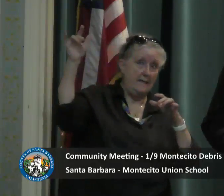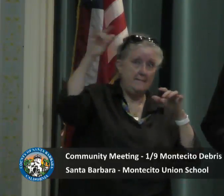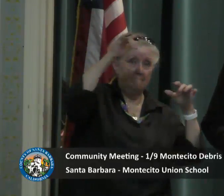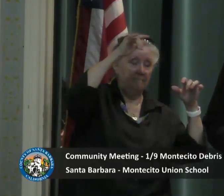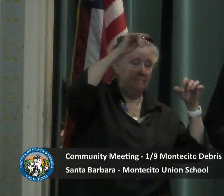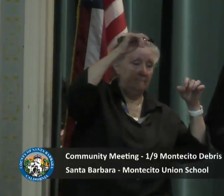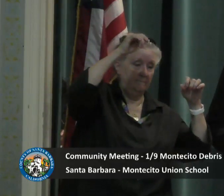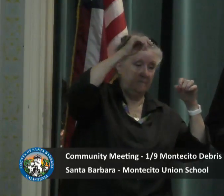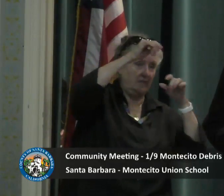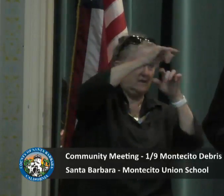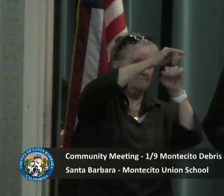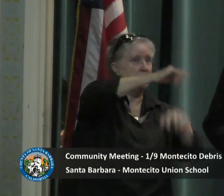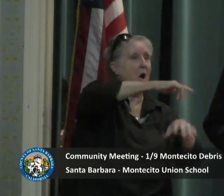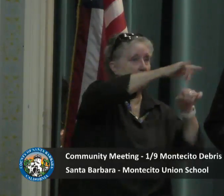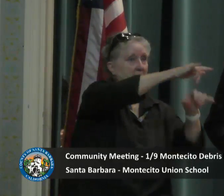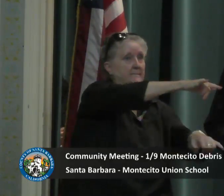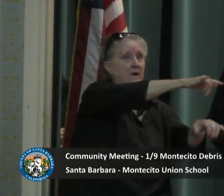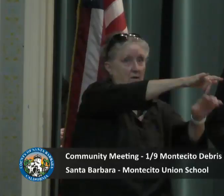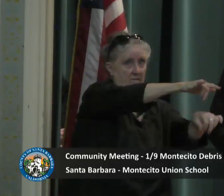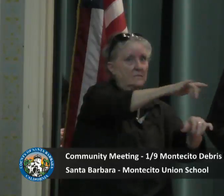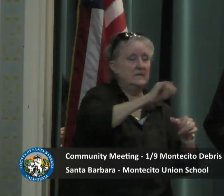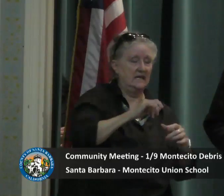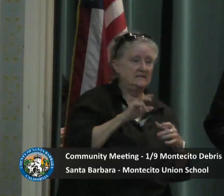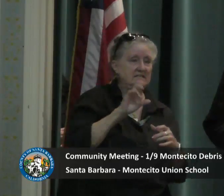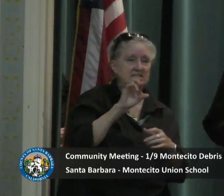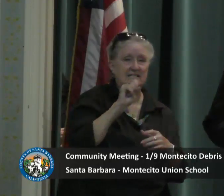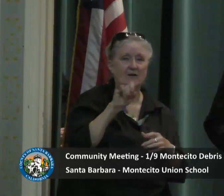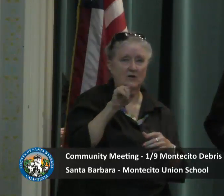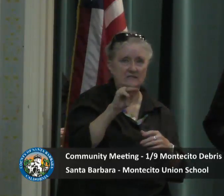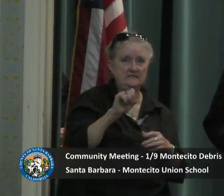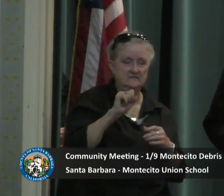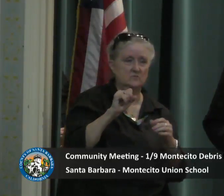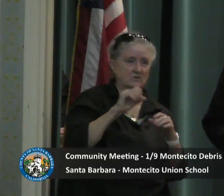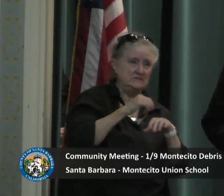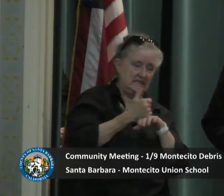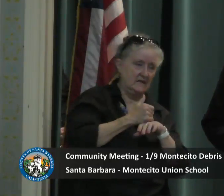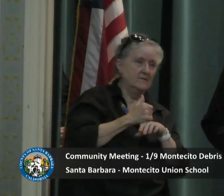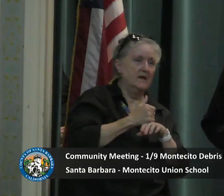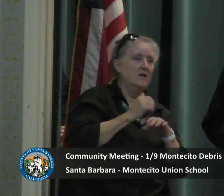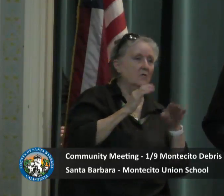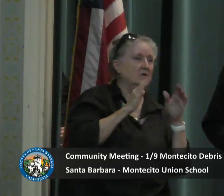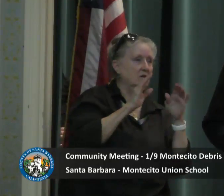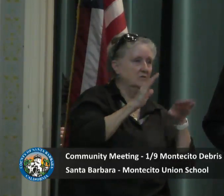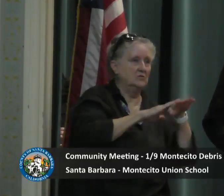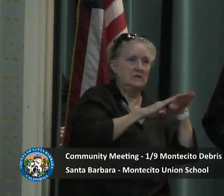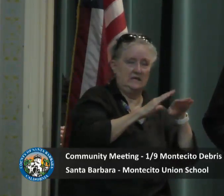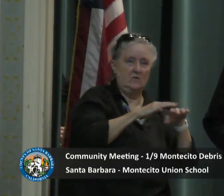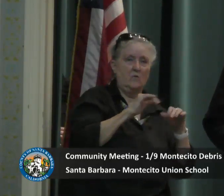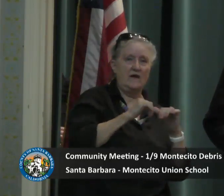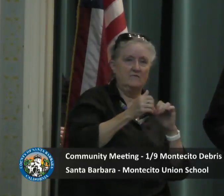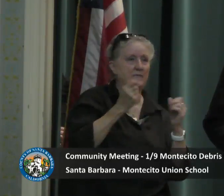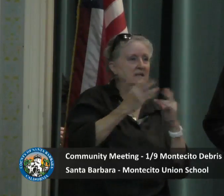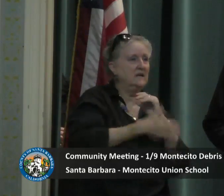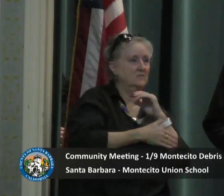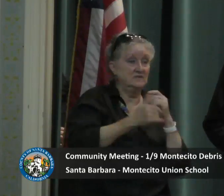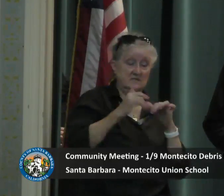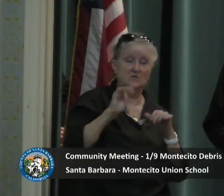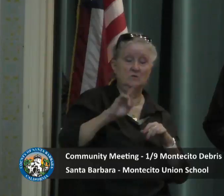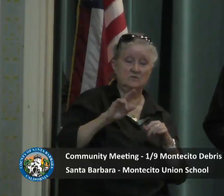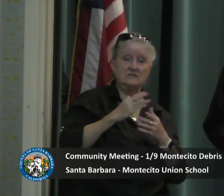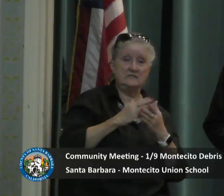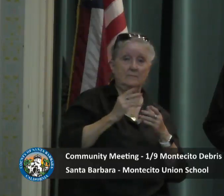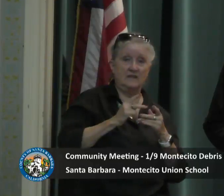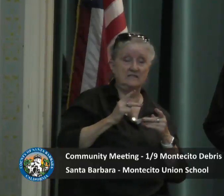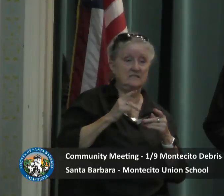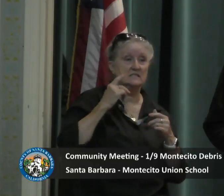sirens were instituted. And sirens were the alerting mechanism in many countries to let people know. And sirens are still used in